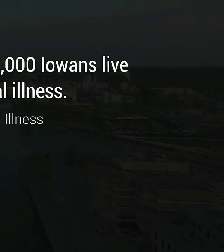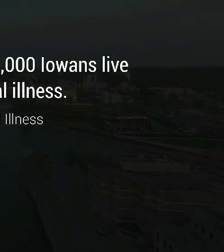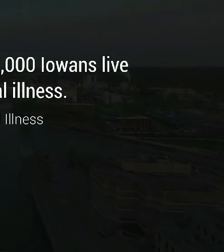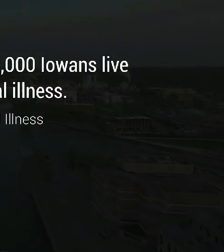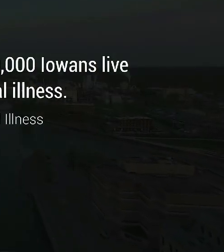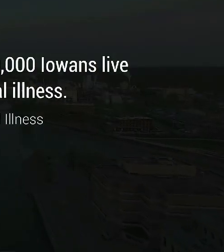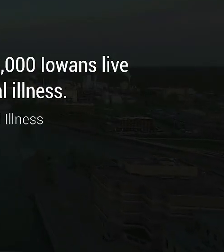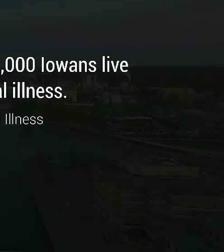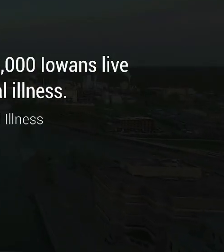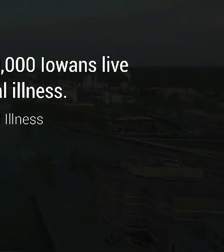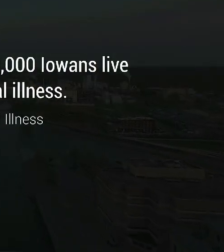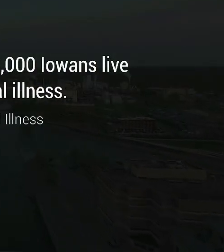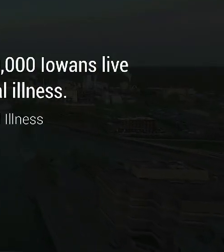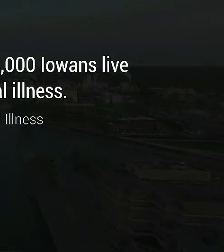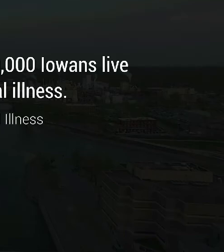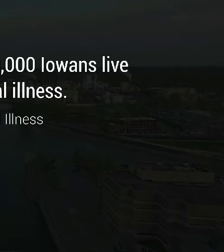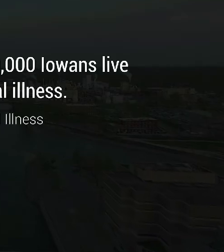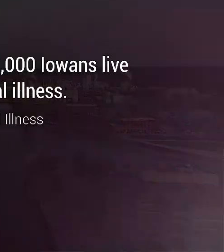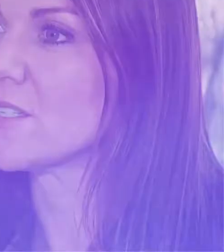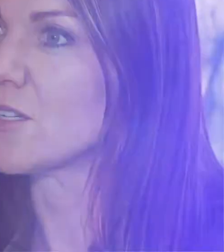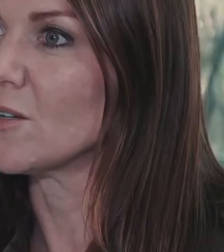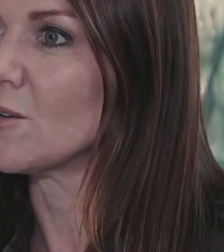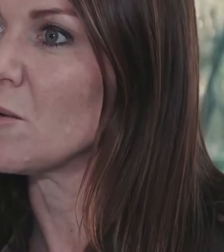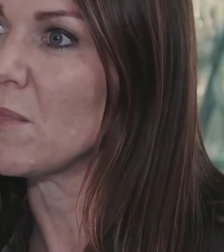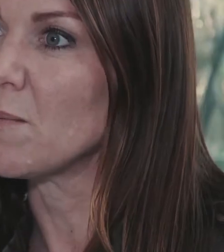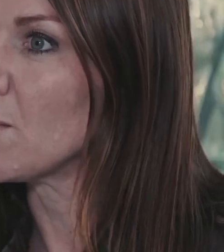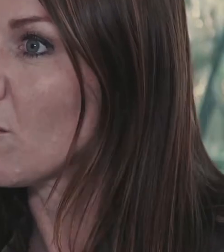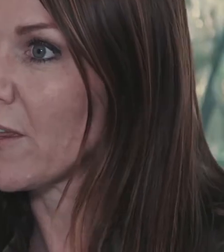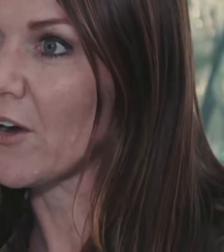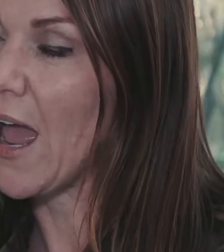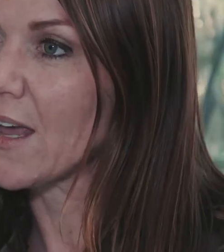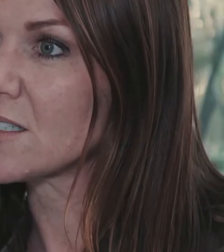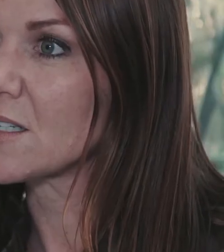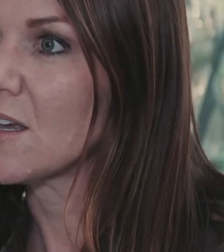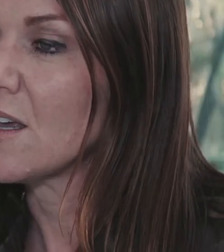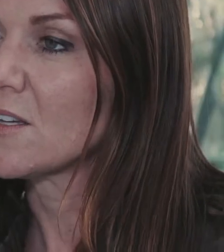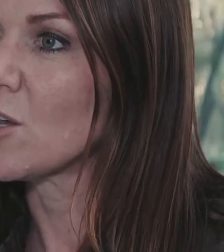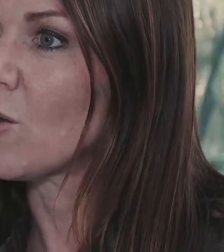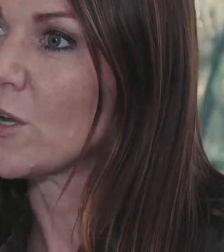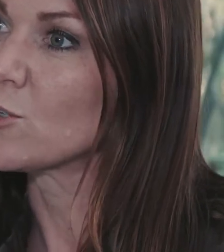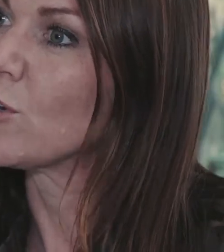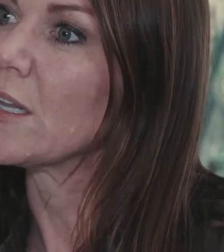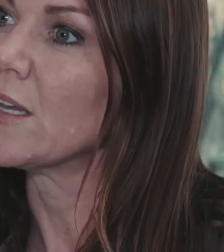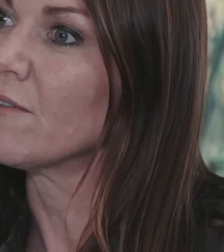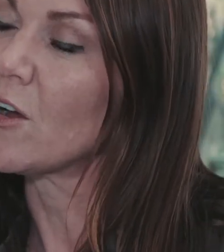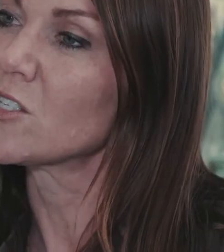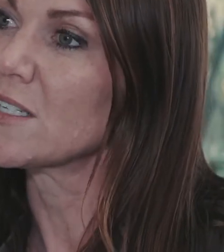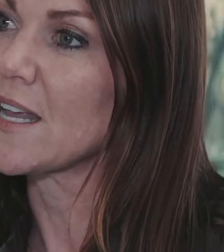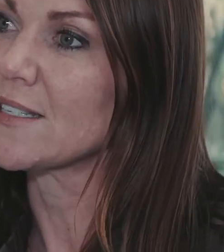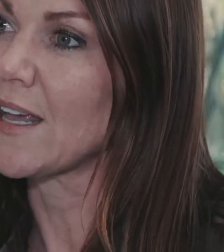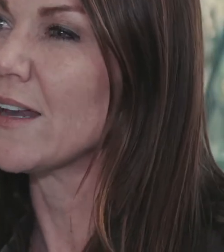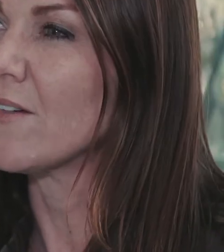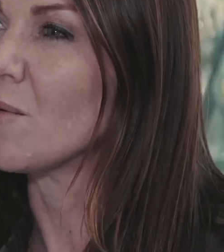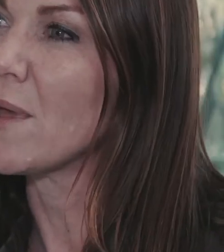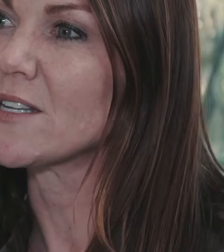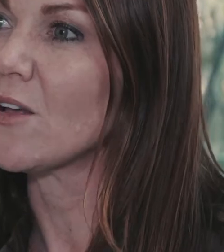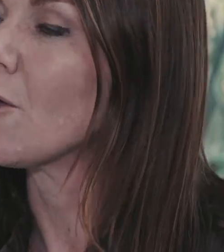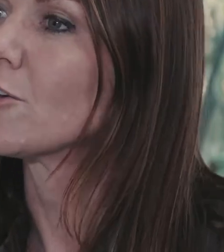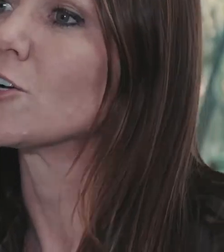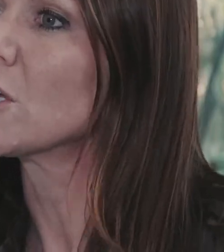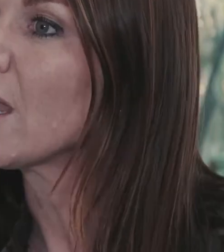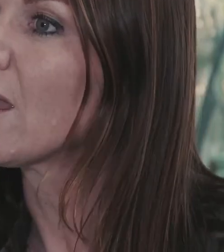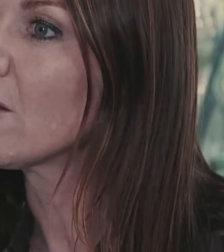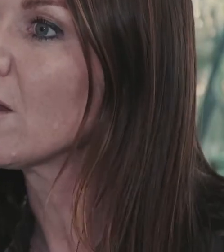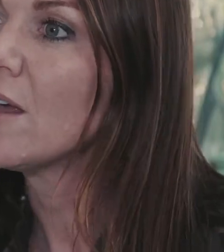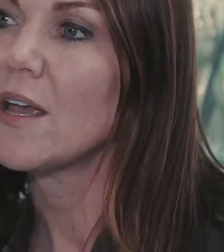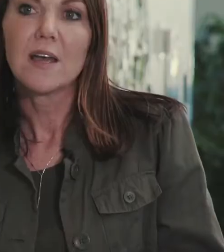So the Access Center is a project that works to meet people where they're at. So it really functions as kind of a mental health